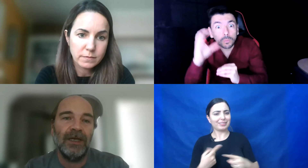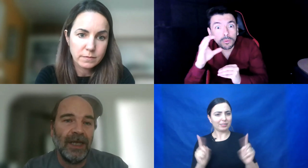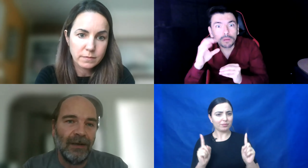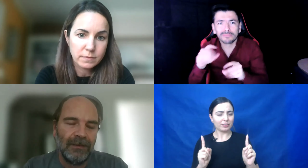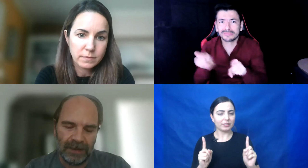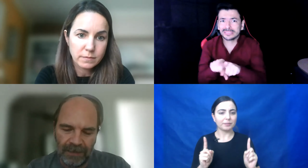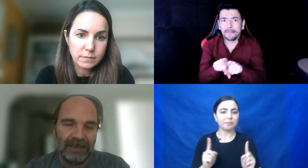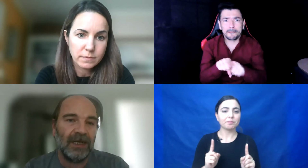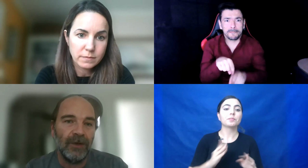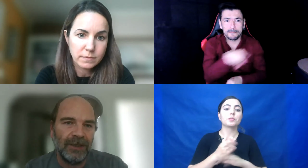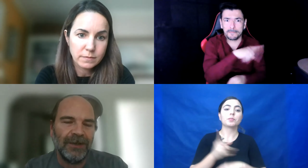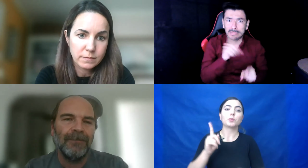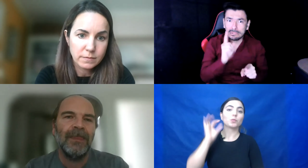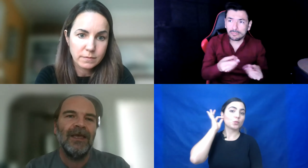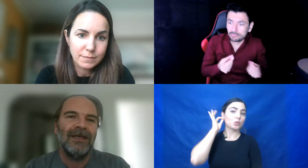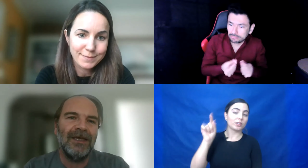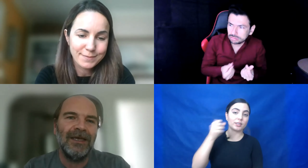So